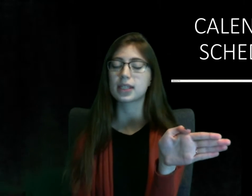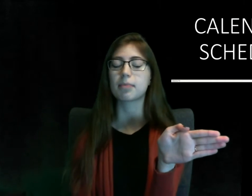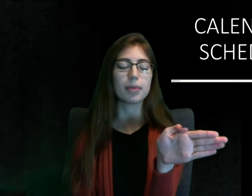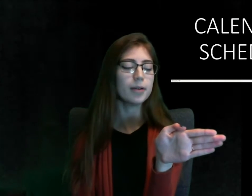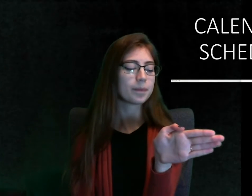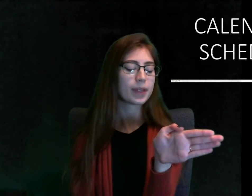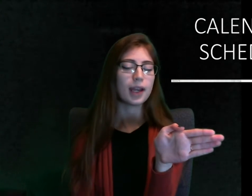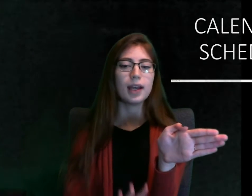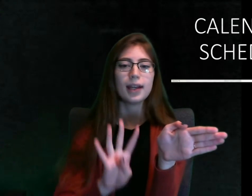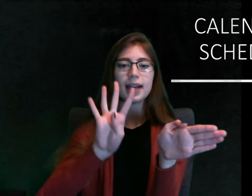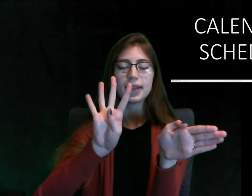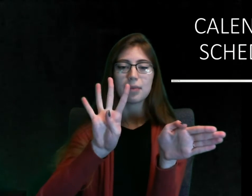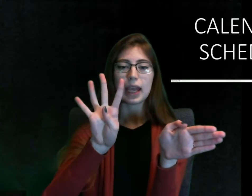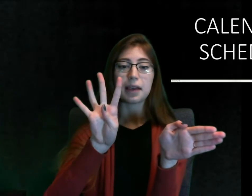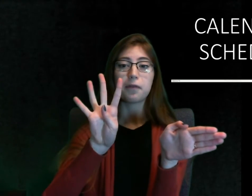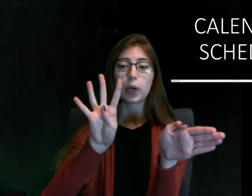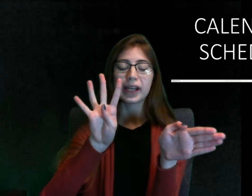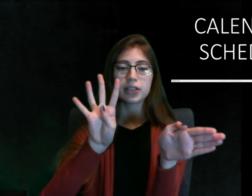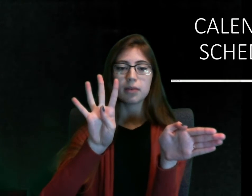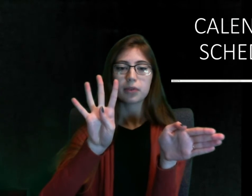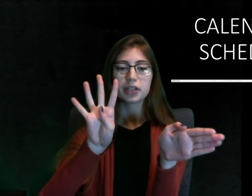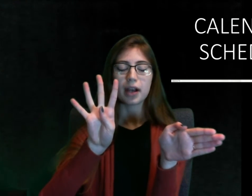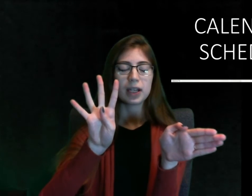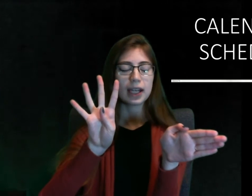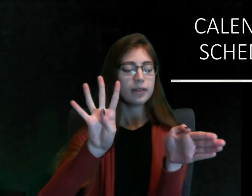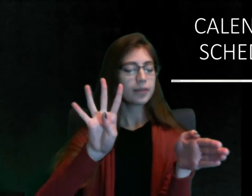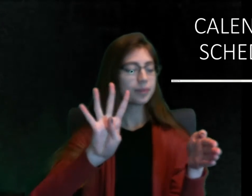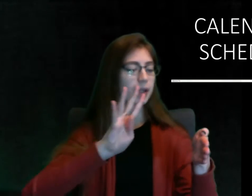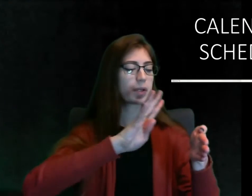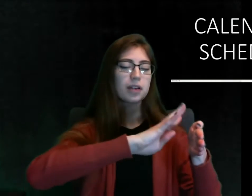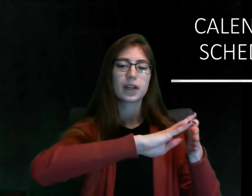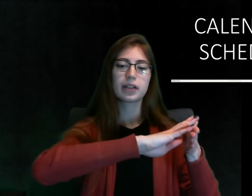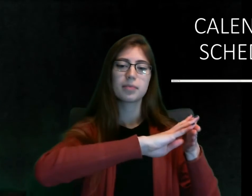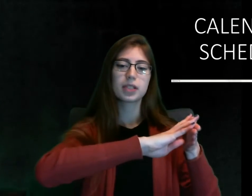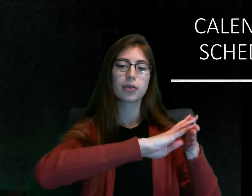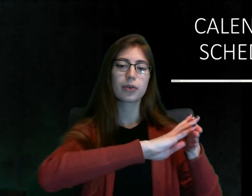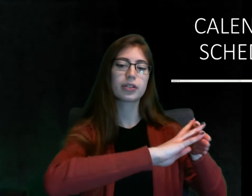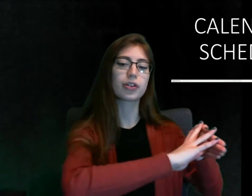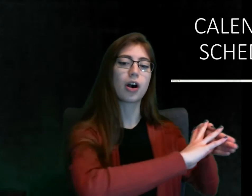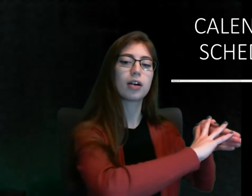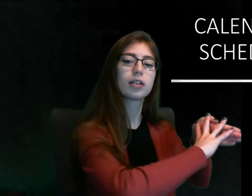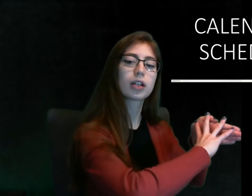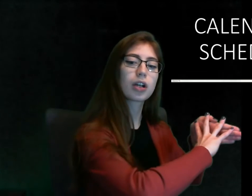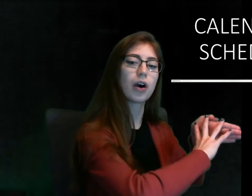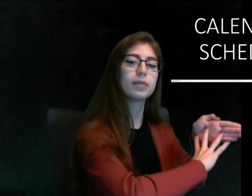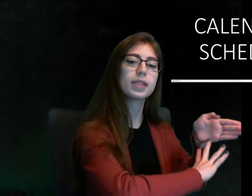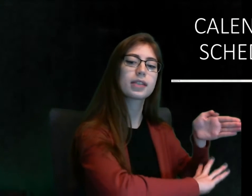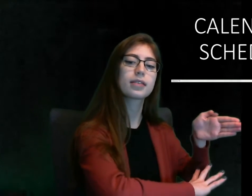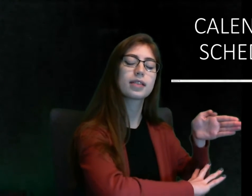paper. Then make a 4-hand shape with your dominant hand. And with your fingertips, you're going to draw columns down